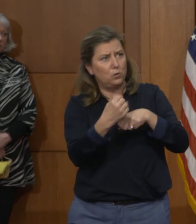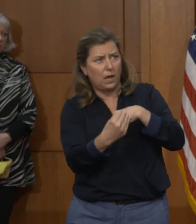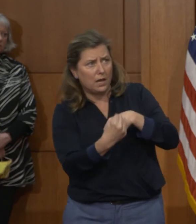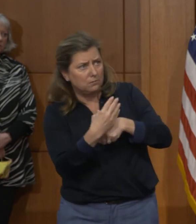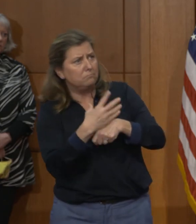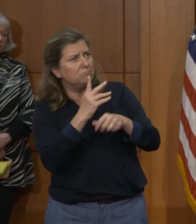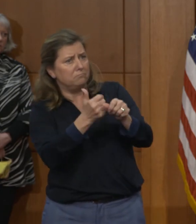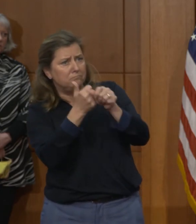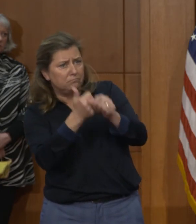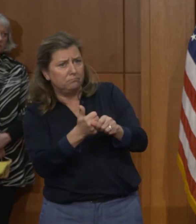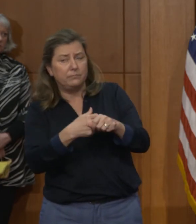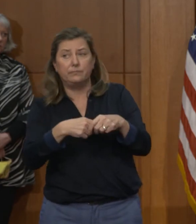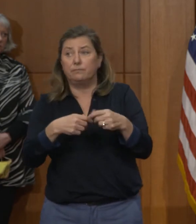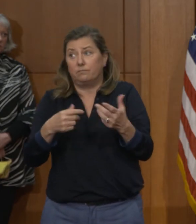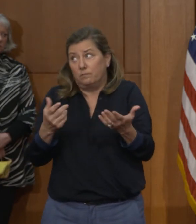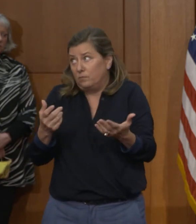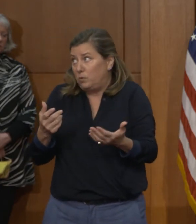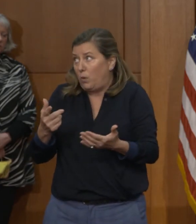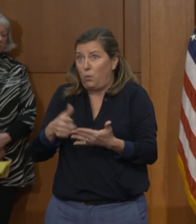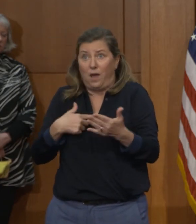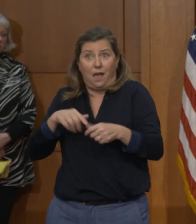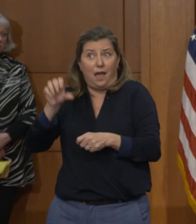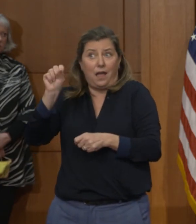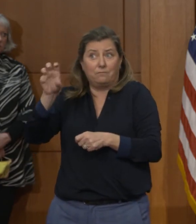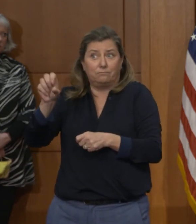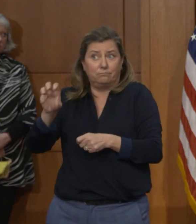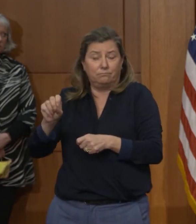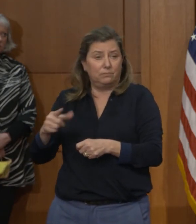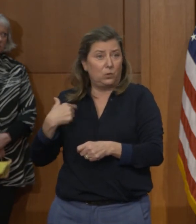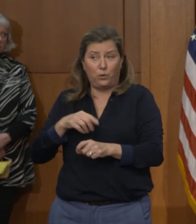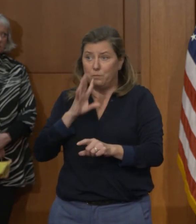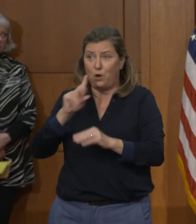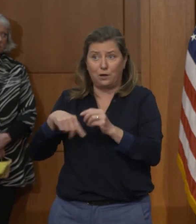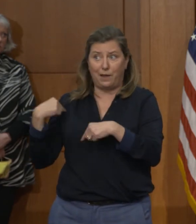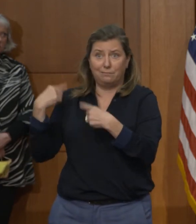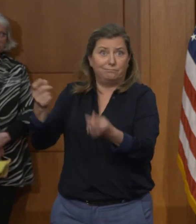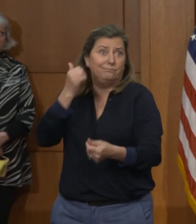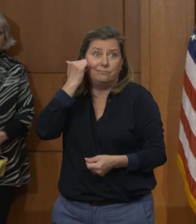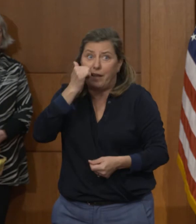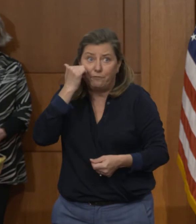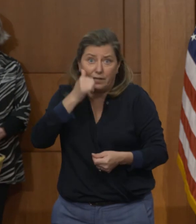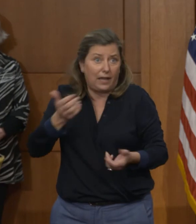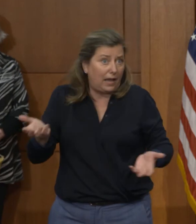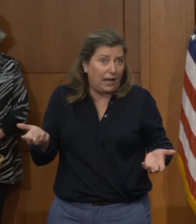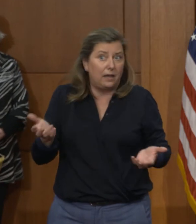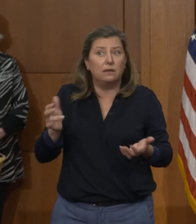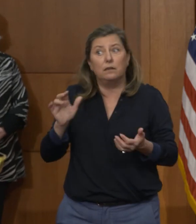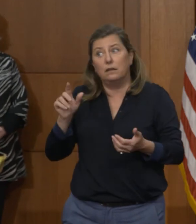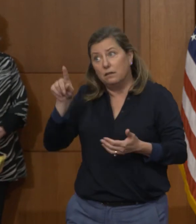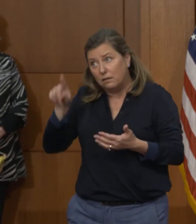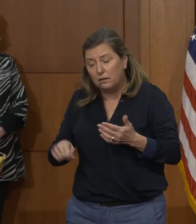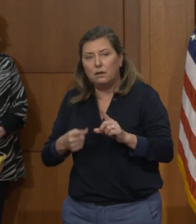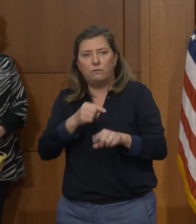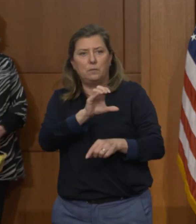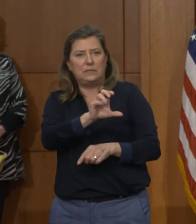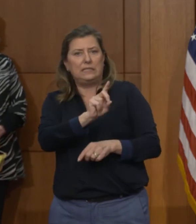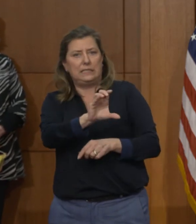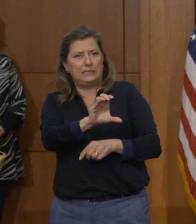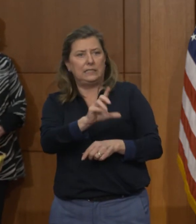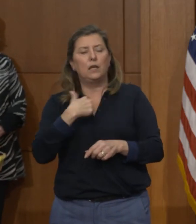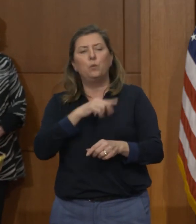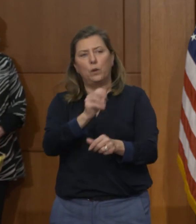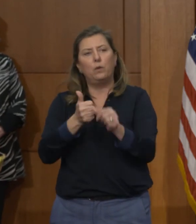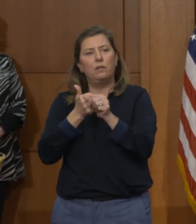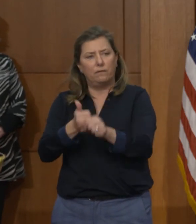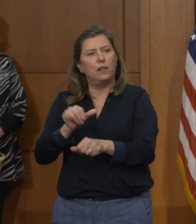so the guidelines that I have outlined today that we've been talking about every day, for that matter, come from the CDC, and we'll continue to follow